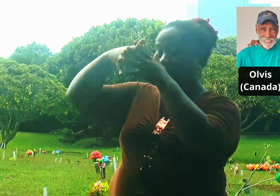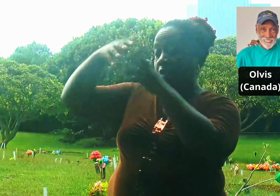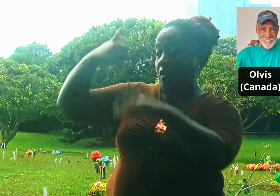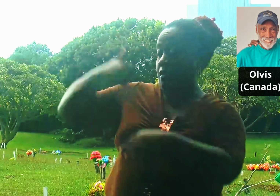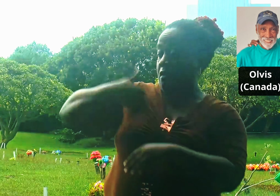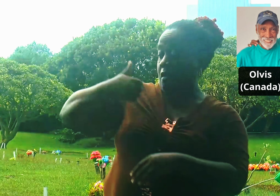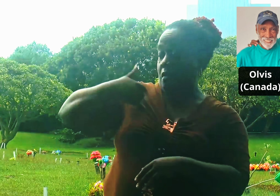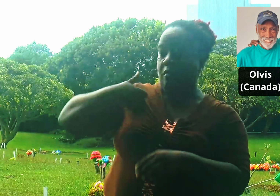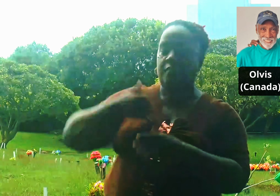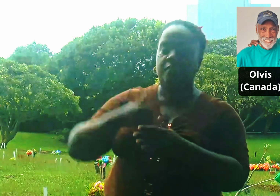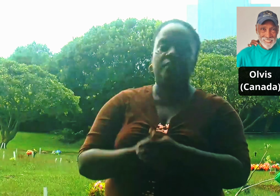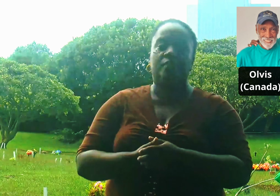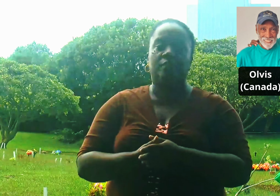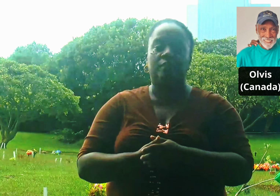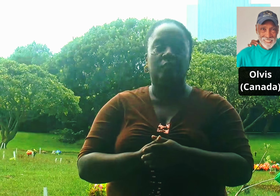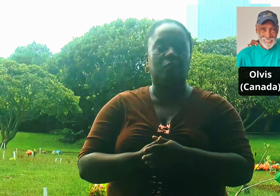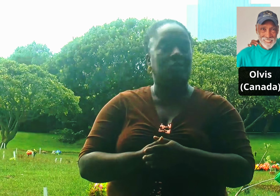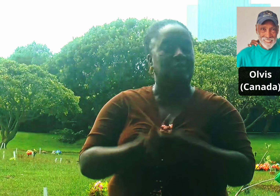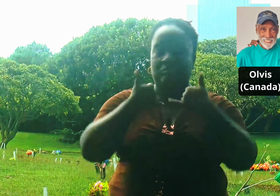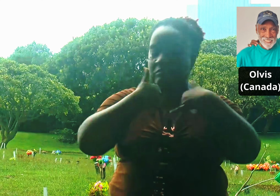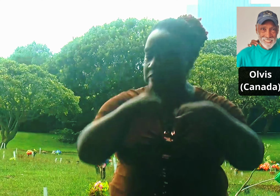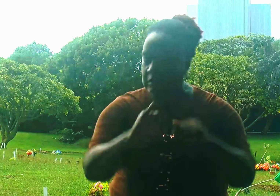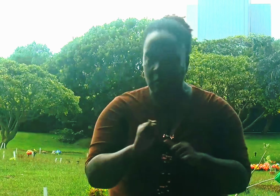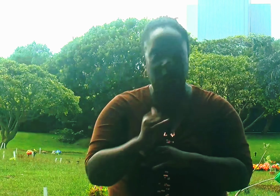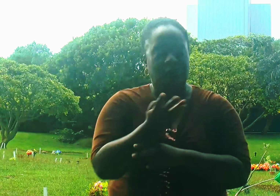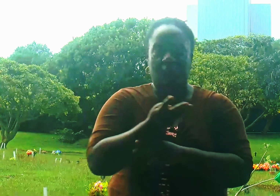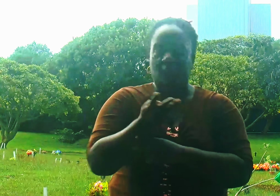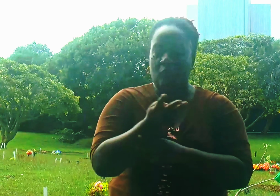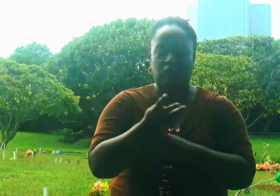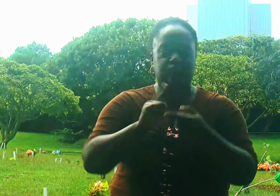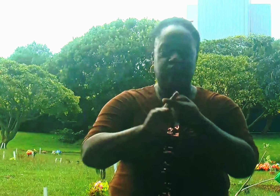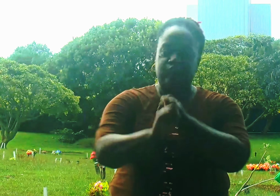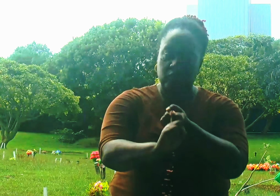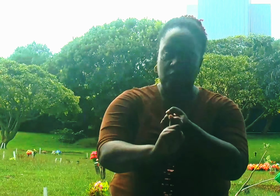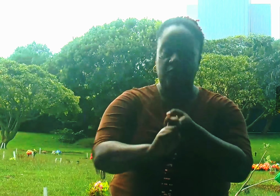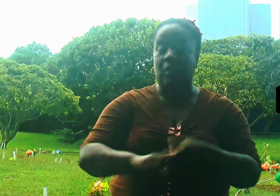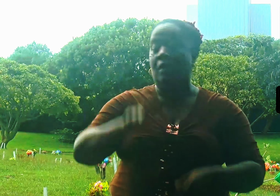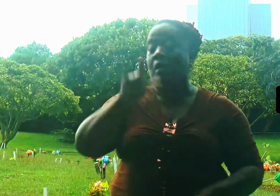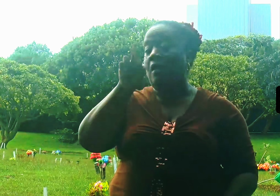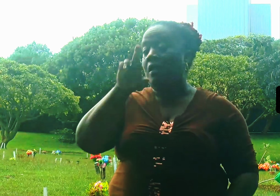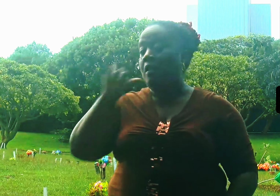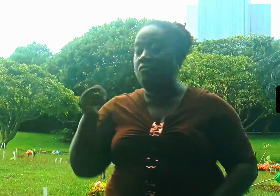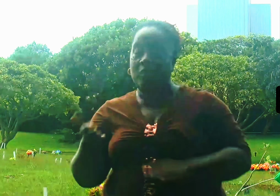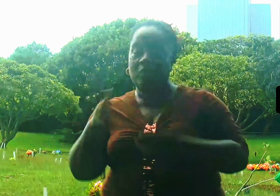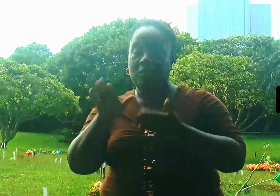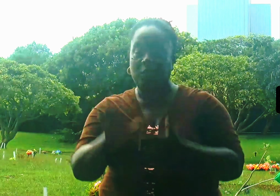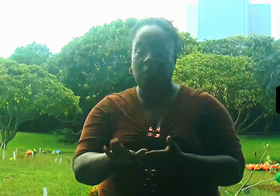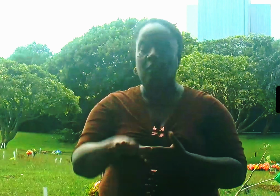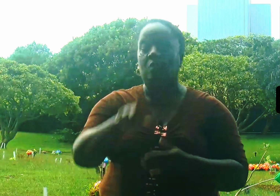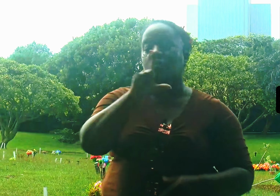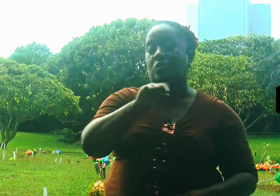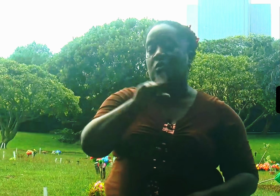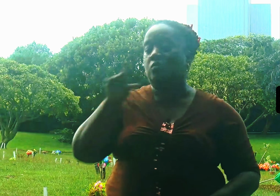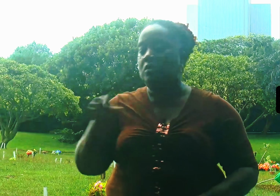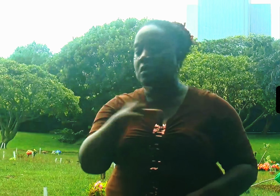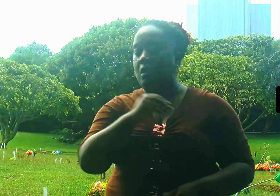to America, that bond remained very strong until Larry died in 2020 and Emerson in